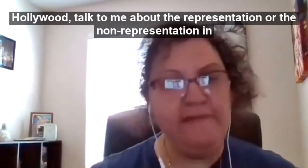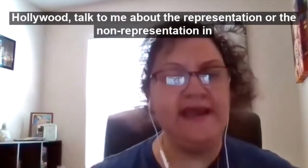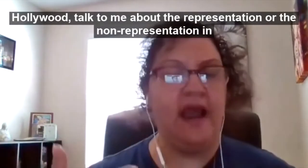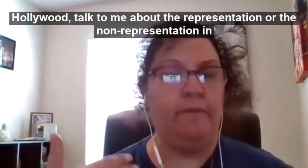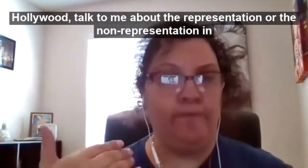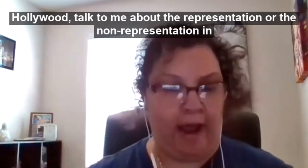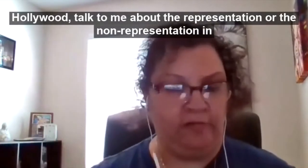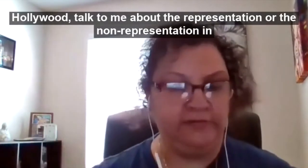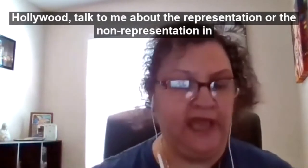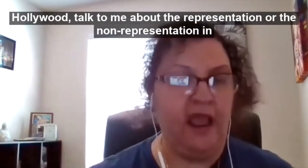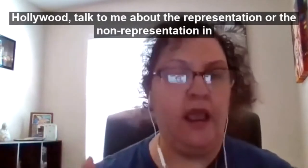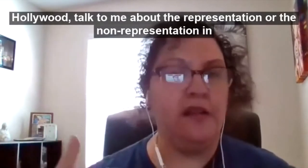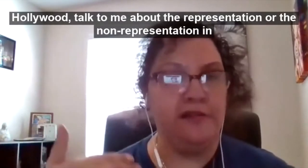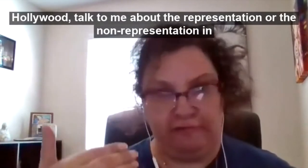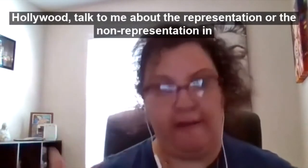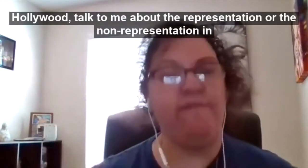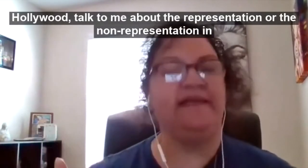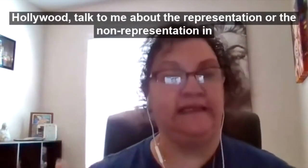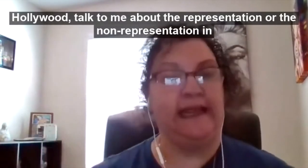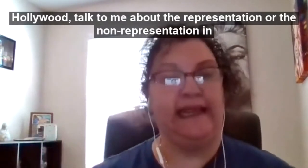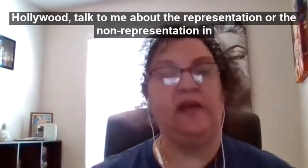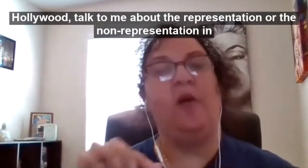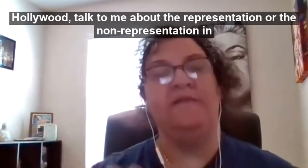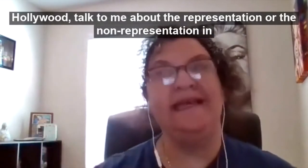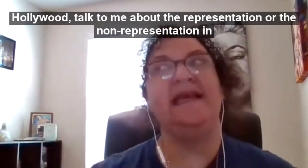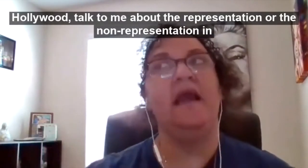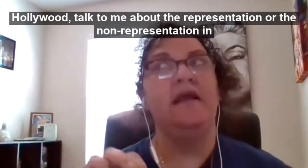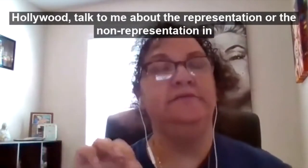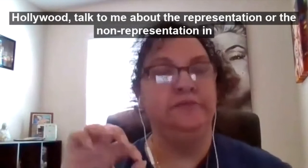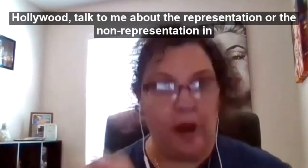me about the representation or the